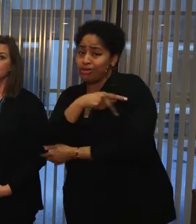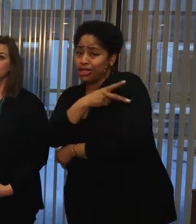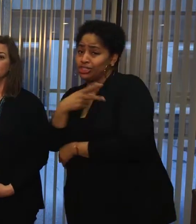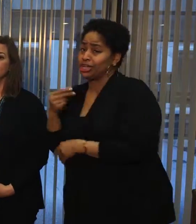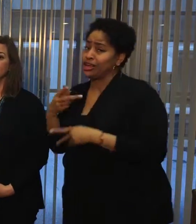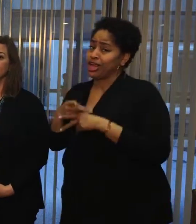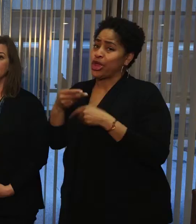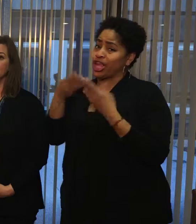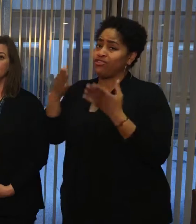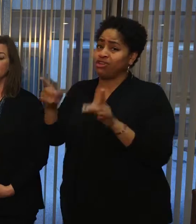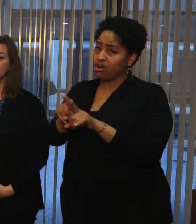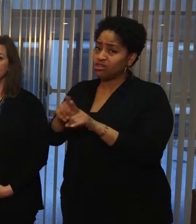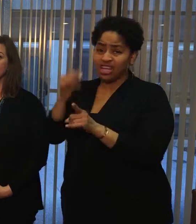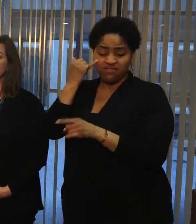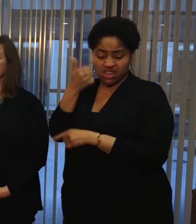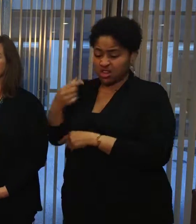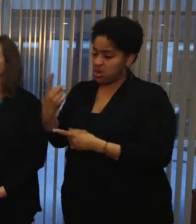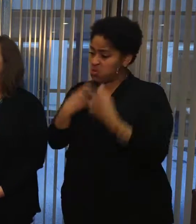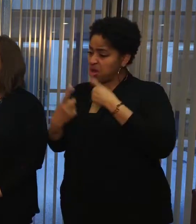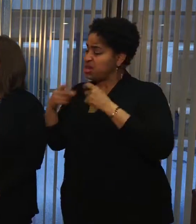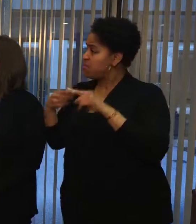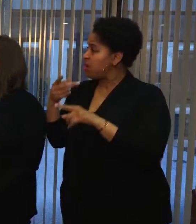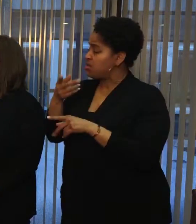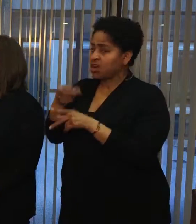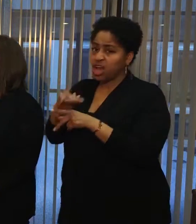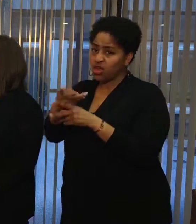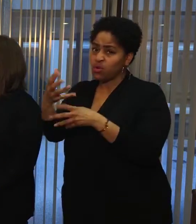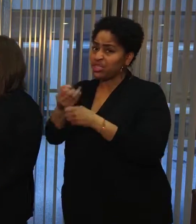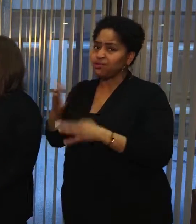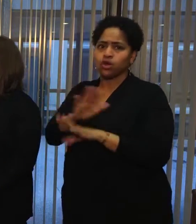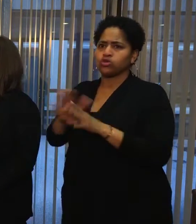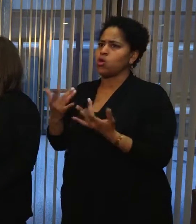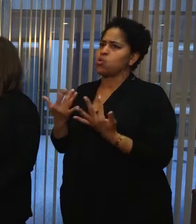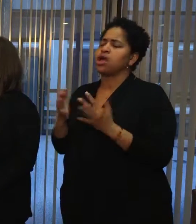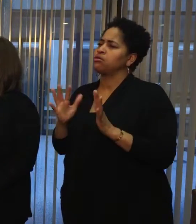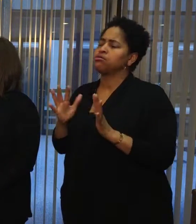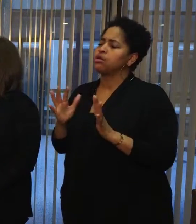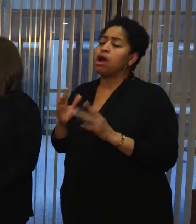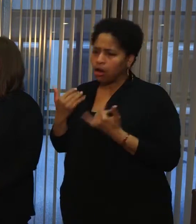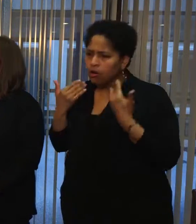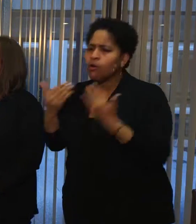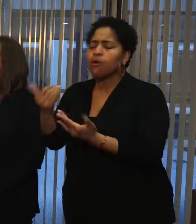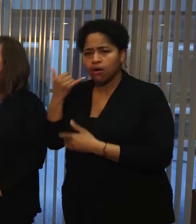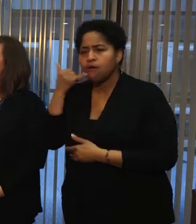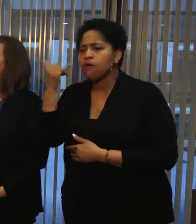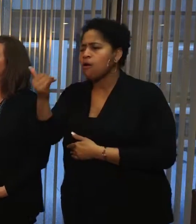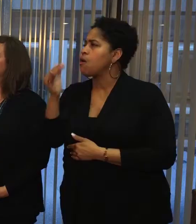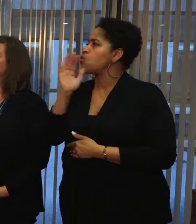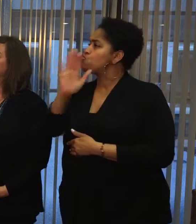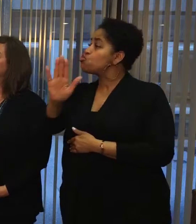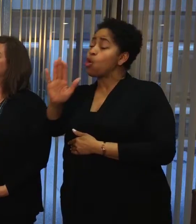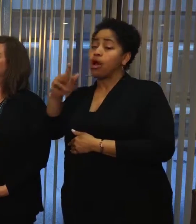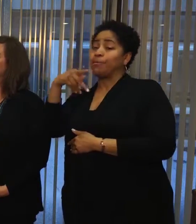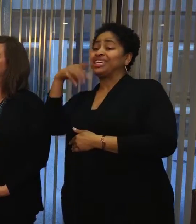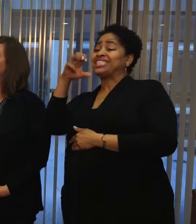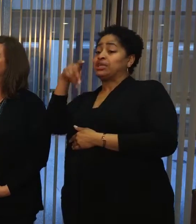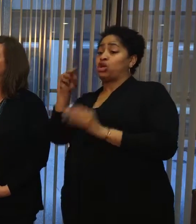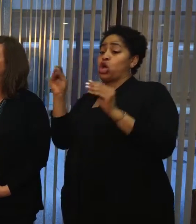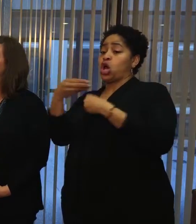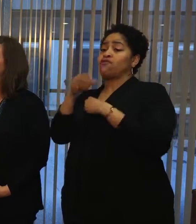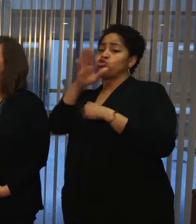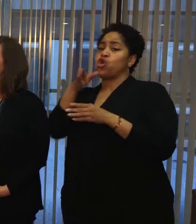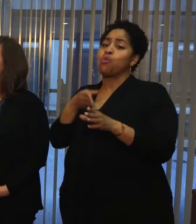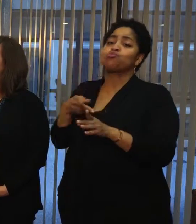and caregivers also, if they do have any questions about the care they received here, don't hesitate to call your PCP office,